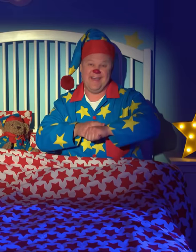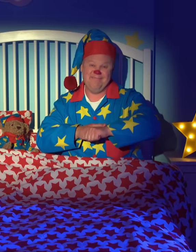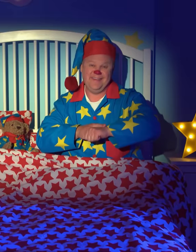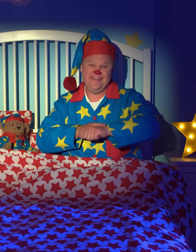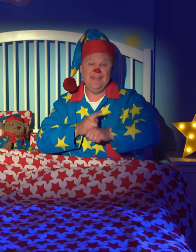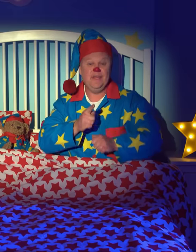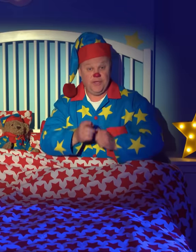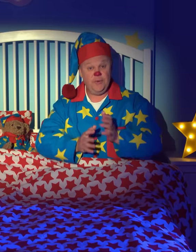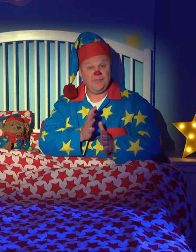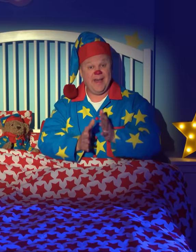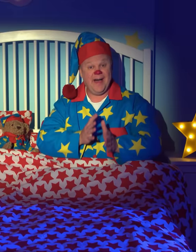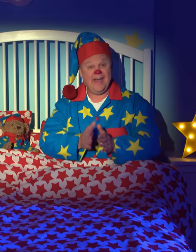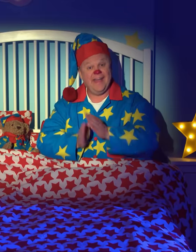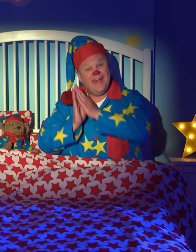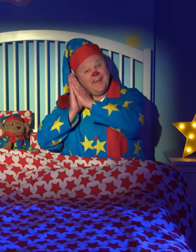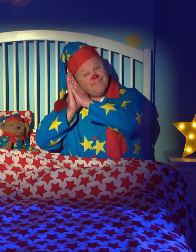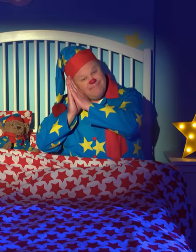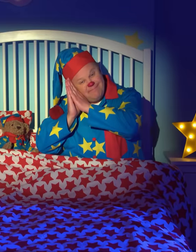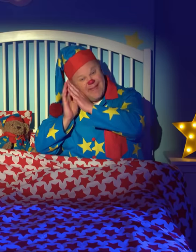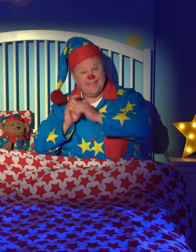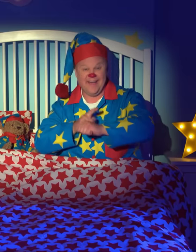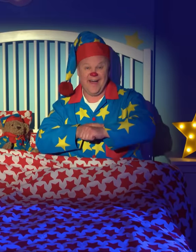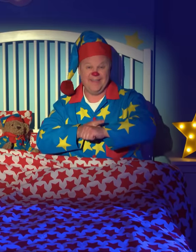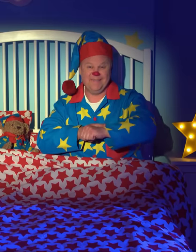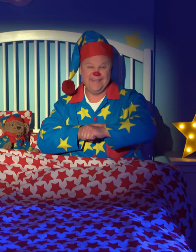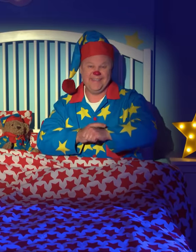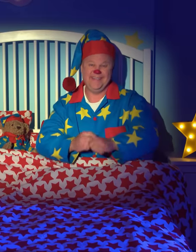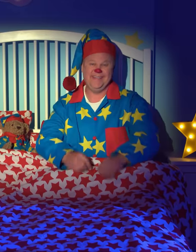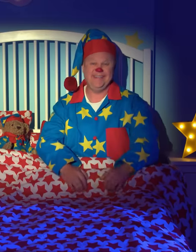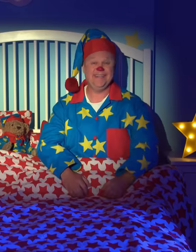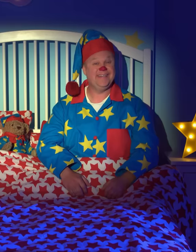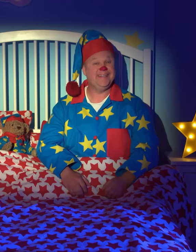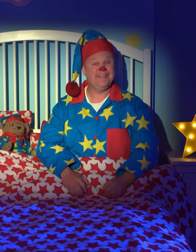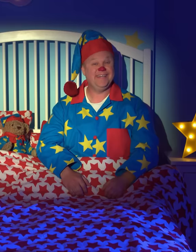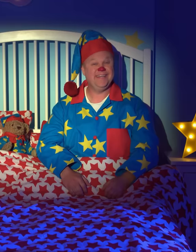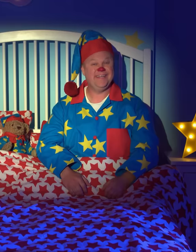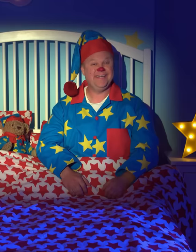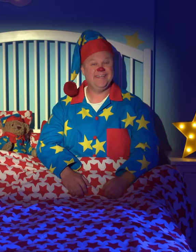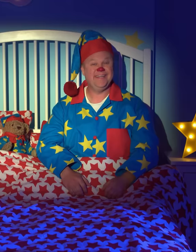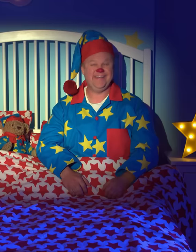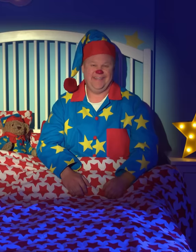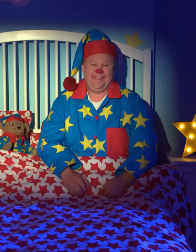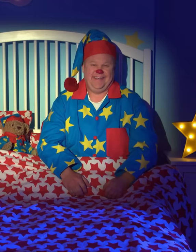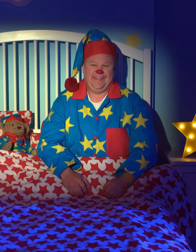Bedtime. You sign bedtime. Thank you, Mr. Tumble. Good